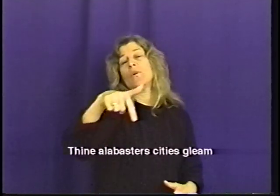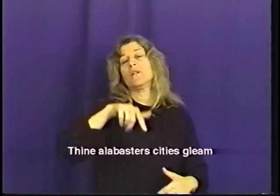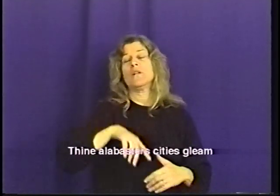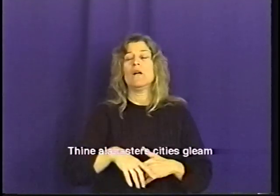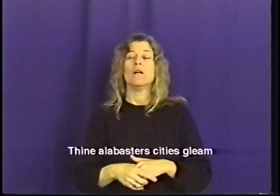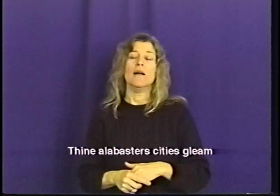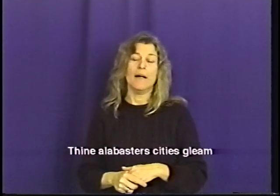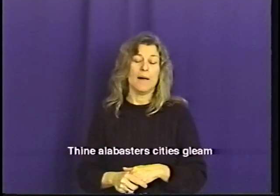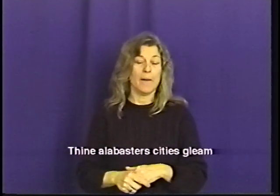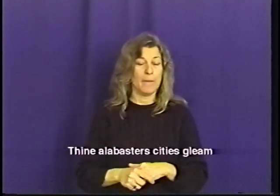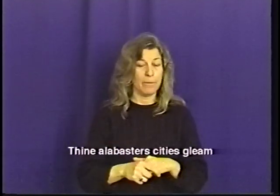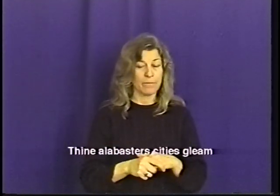one.